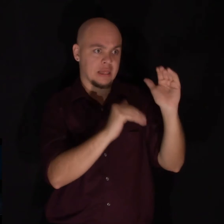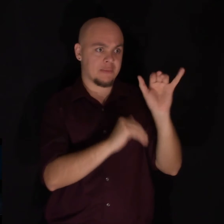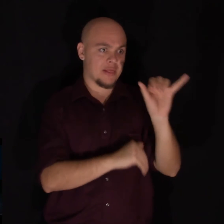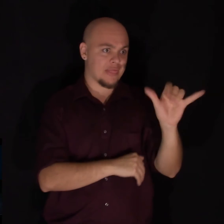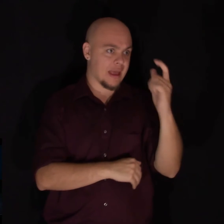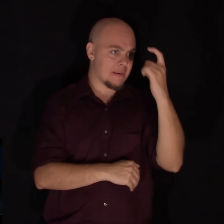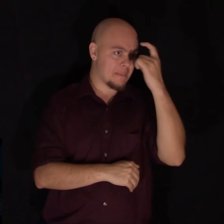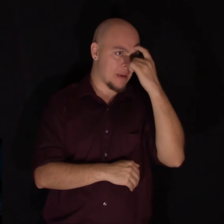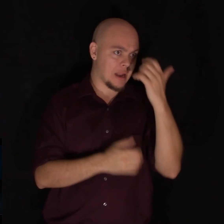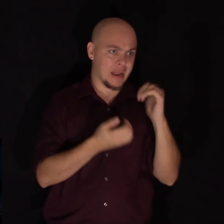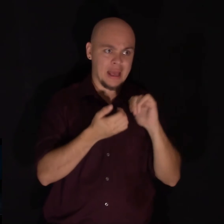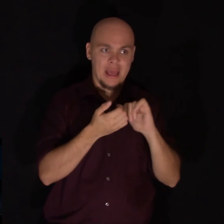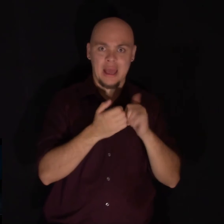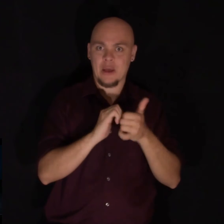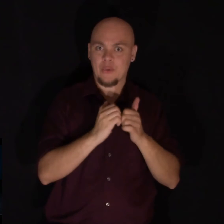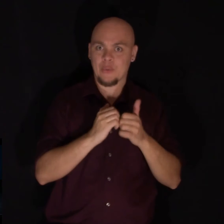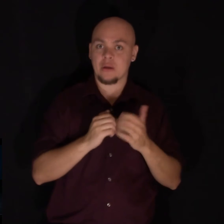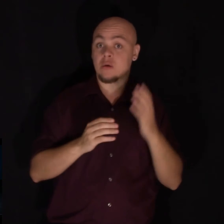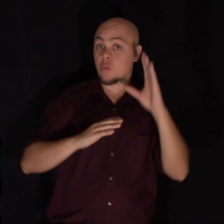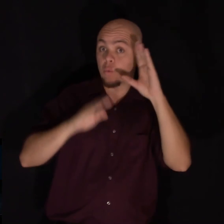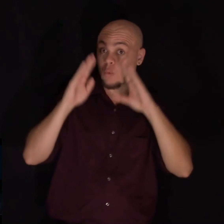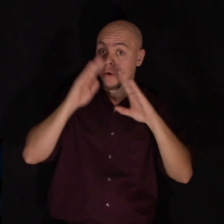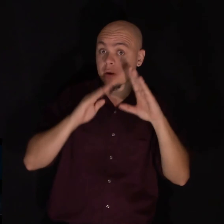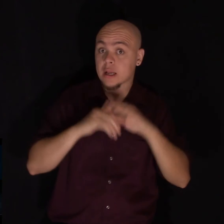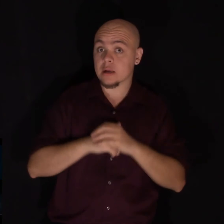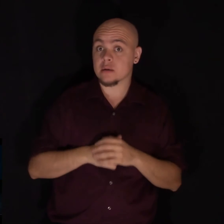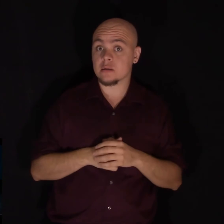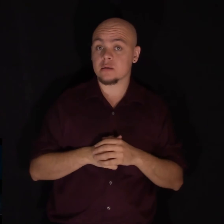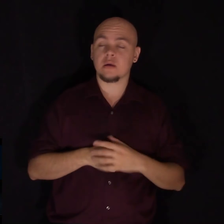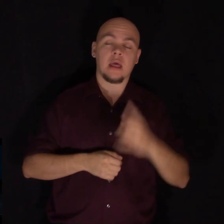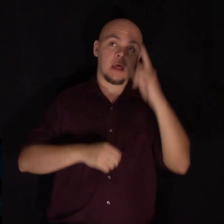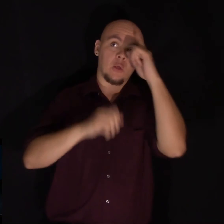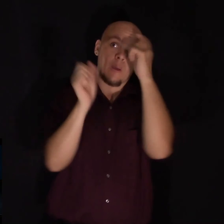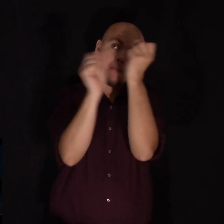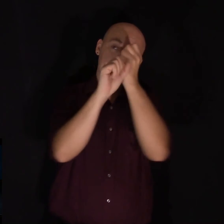The other thing that's worrying, frankly, is that imagine